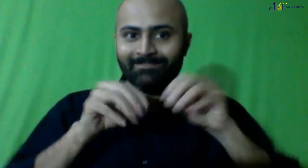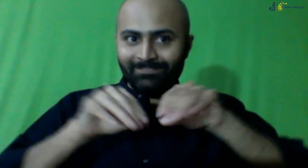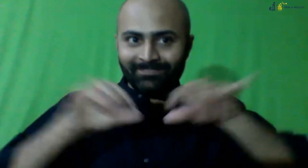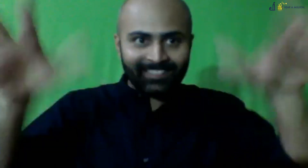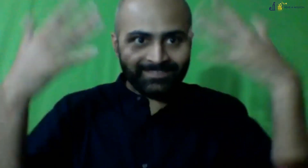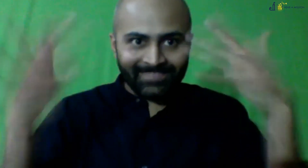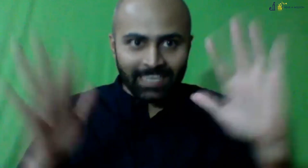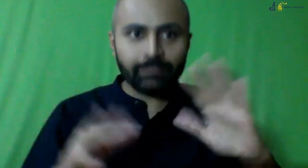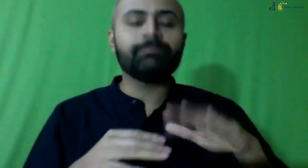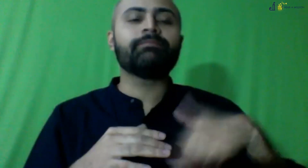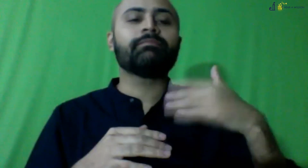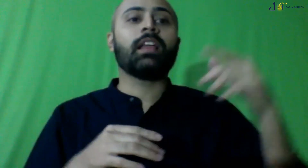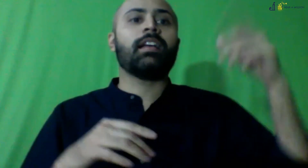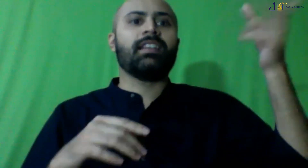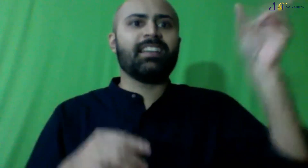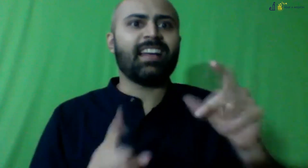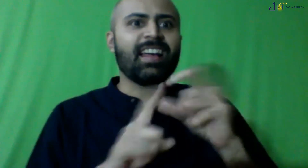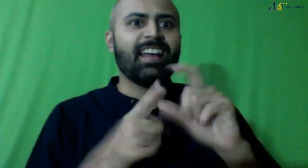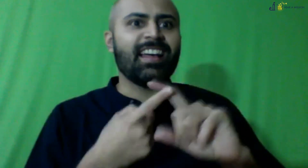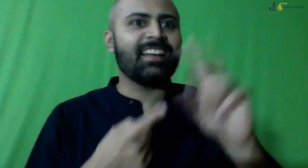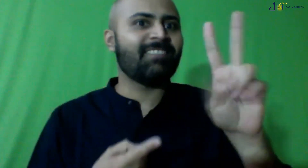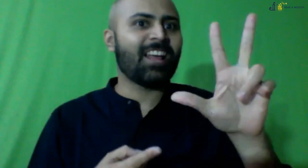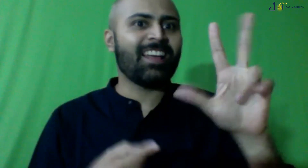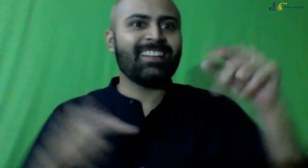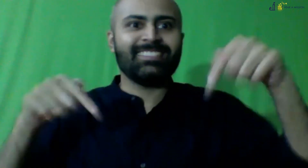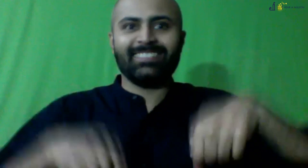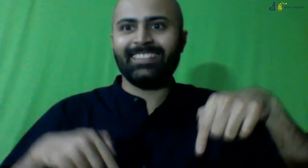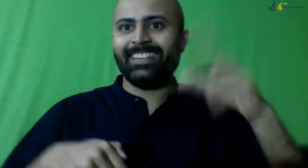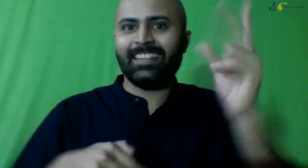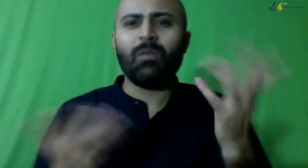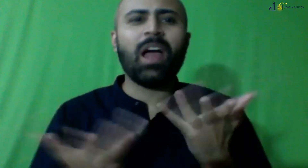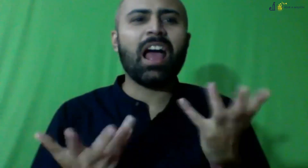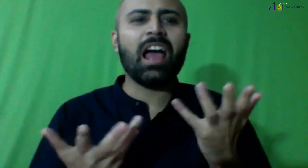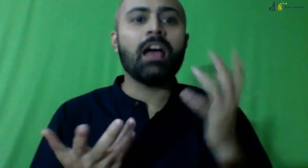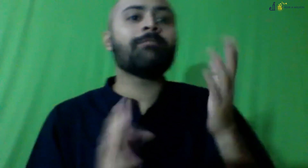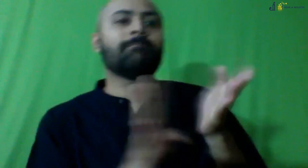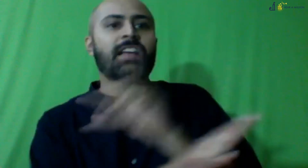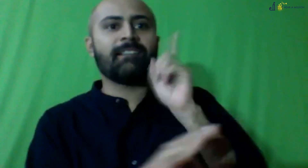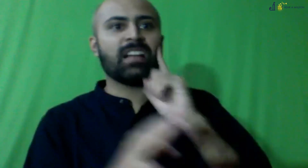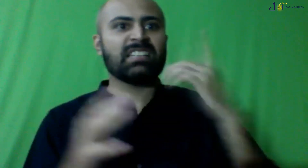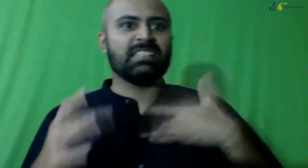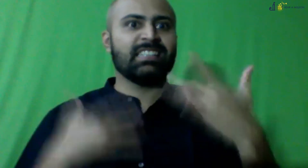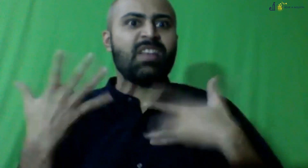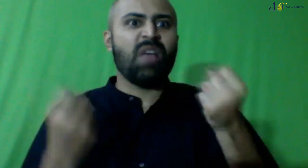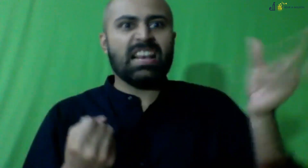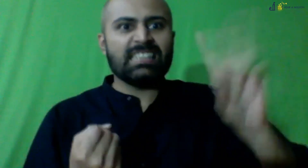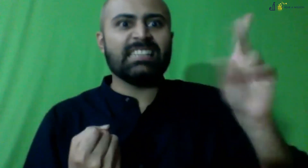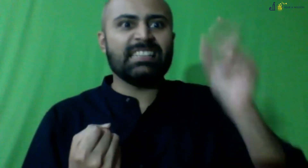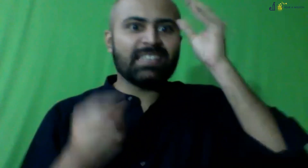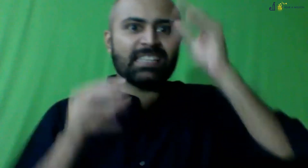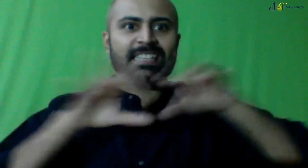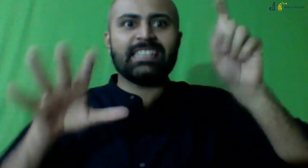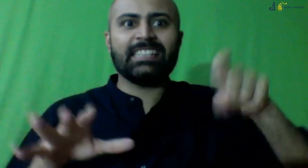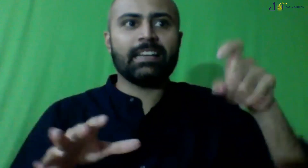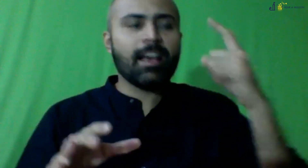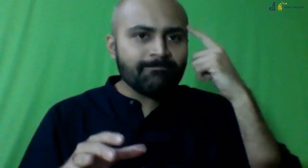have spread it across as well. Today's MC is Rajesh Ketkar. And today, 28th December, people